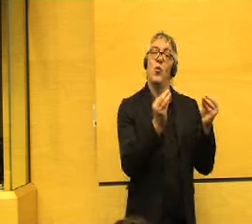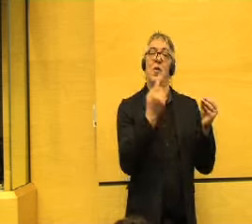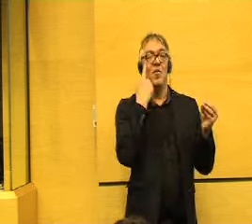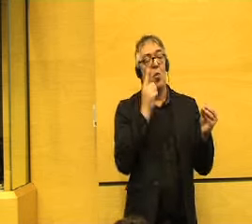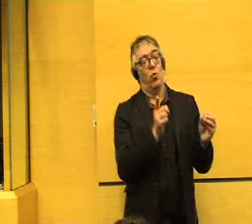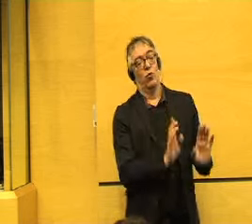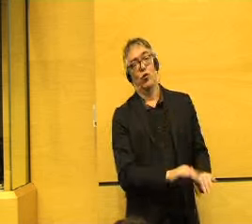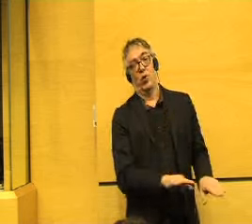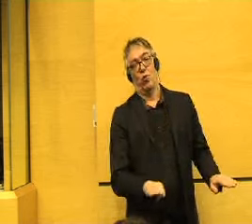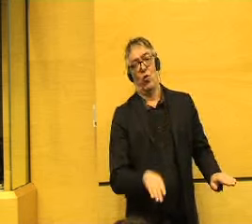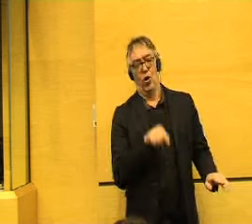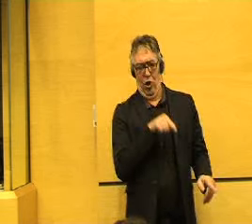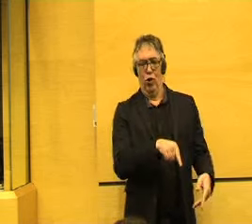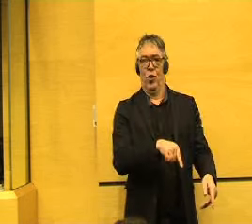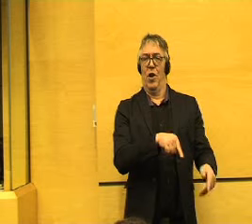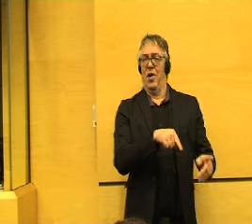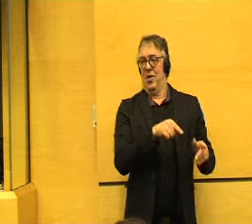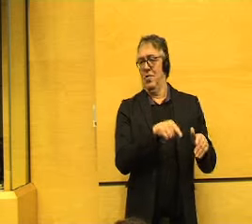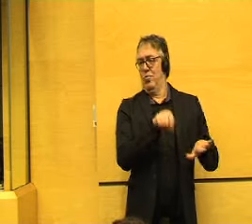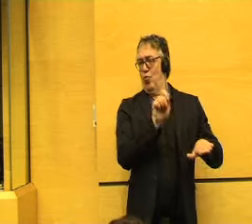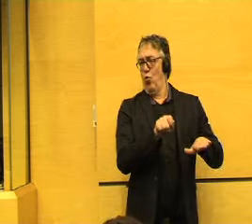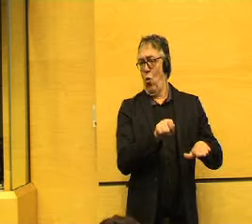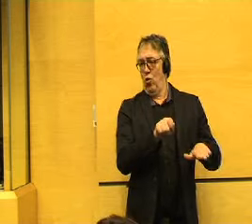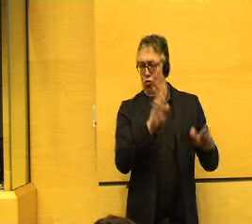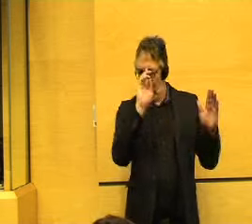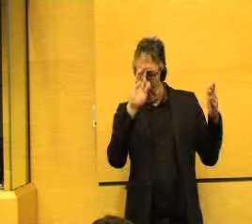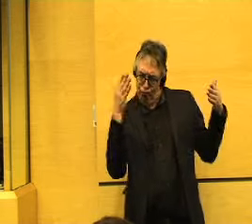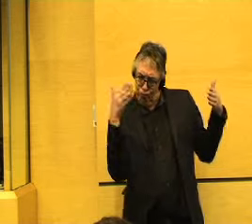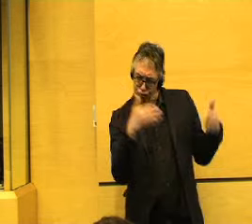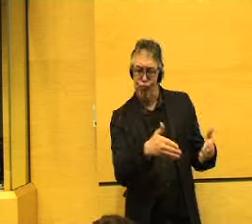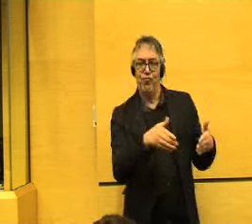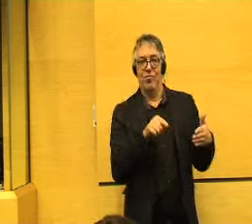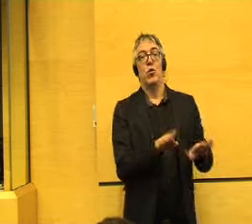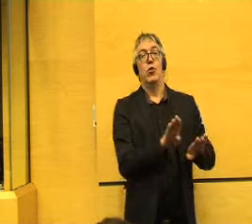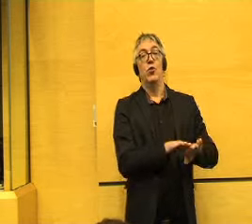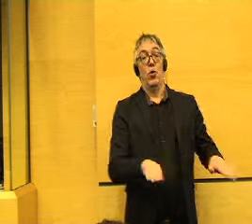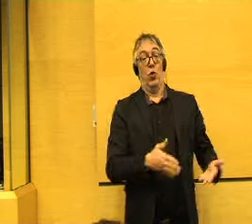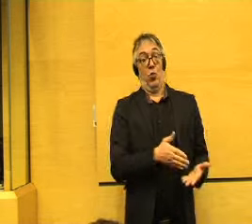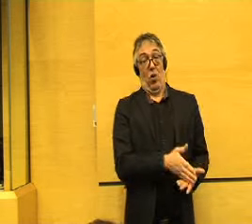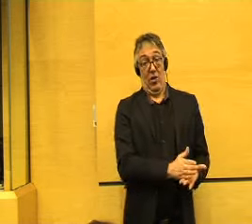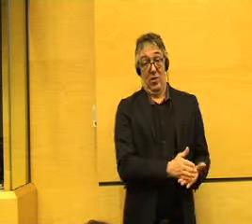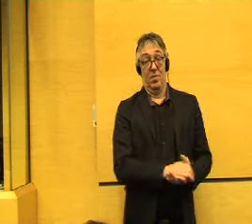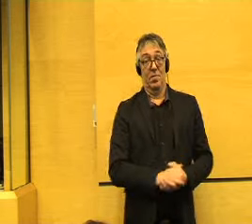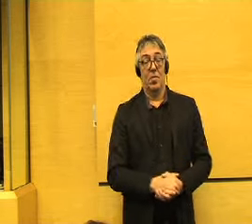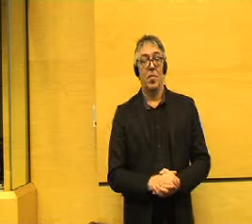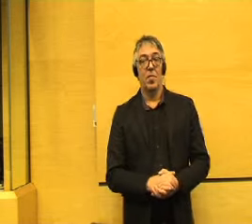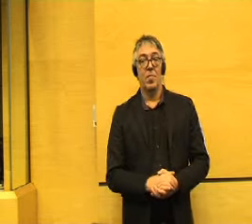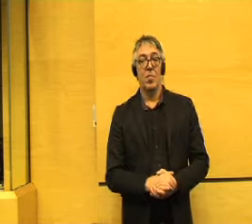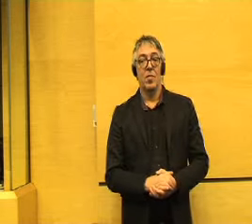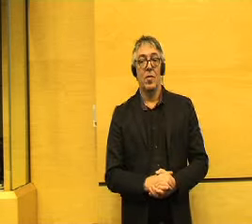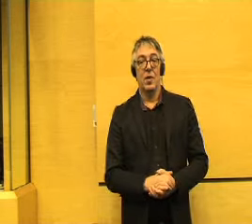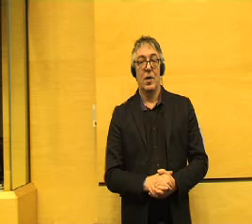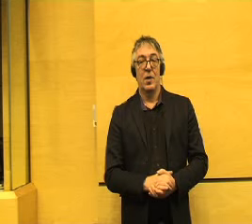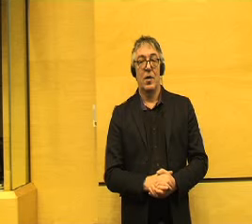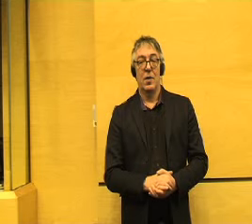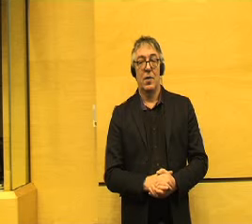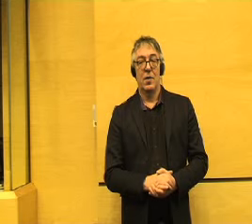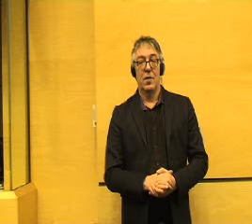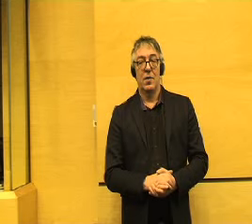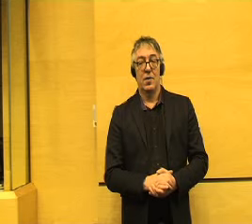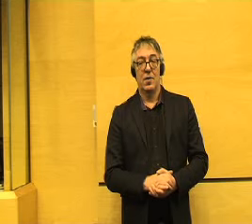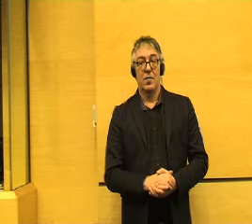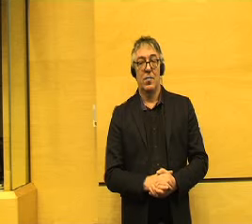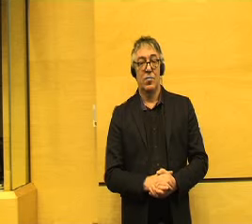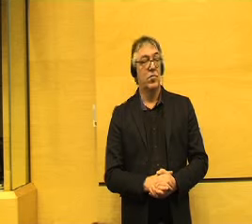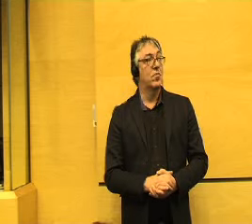specializing in children's rights. According to the principle of the law of Thai law,